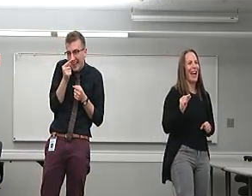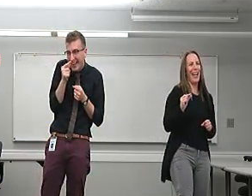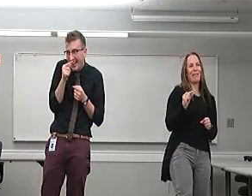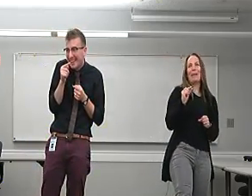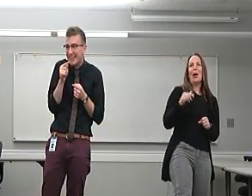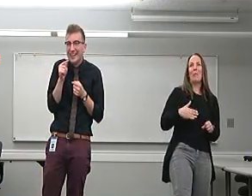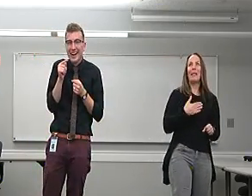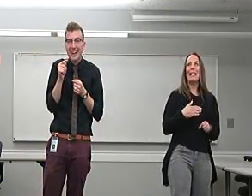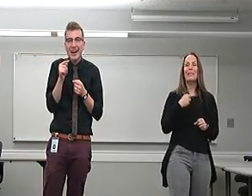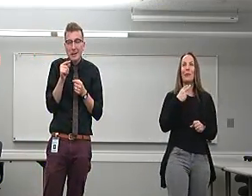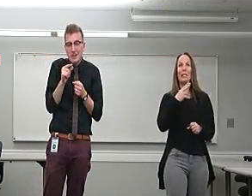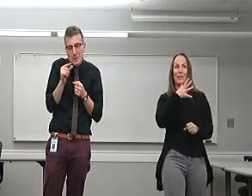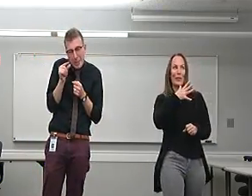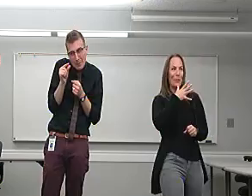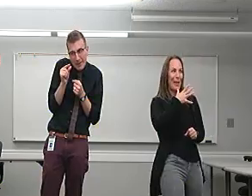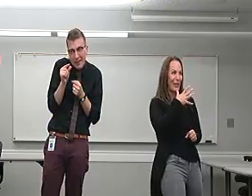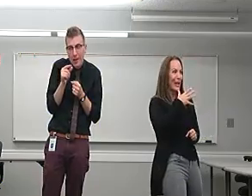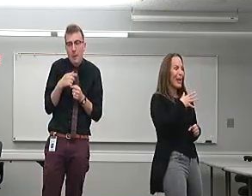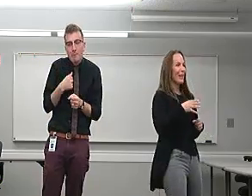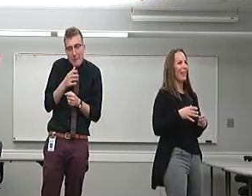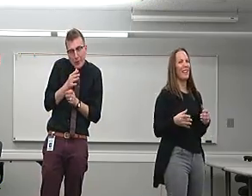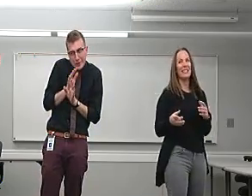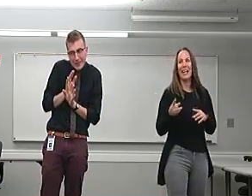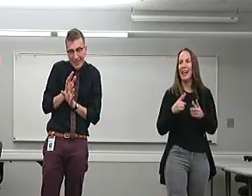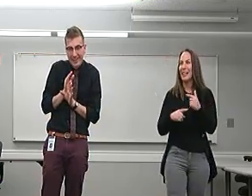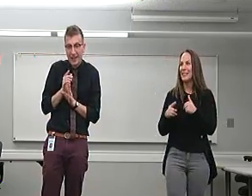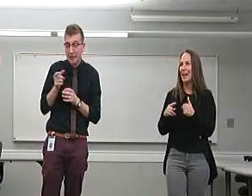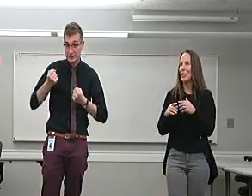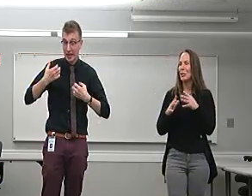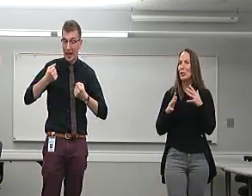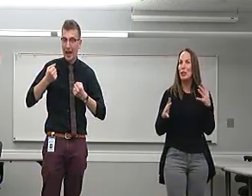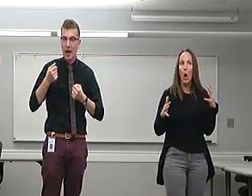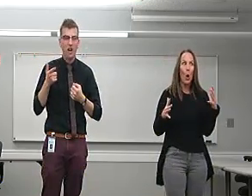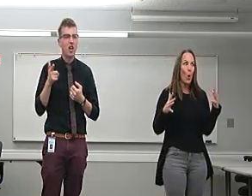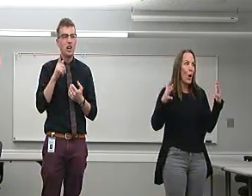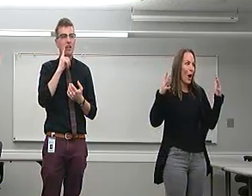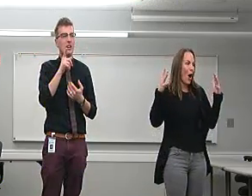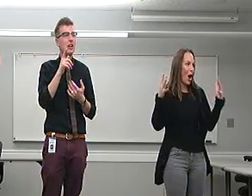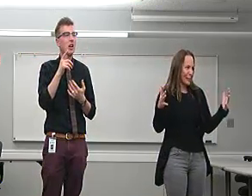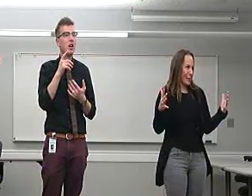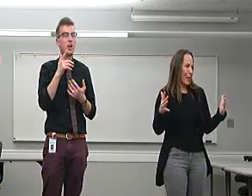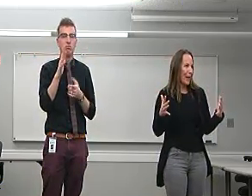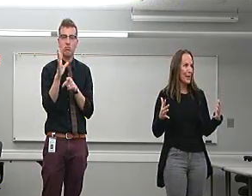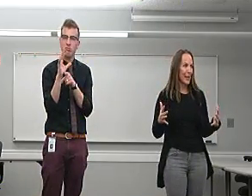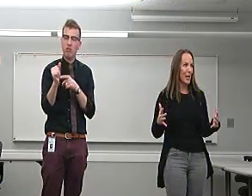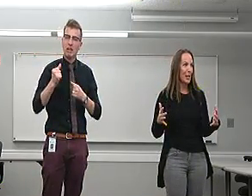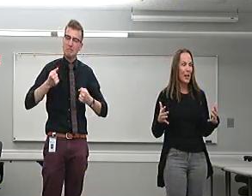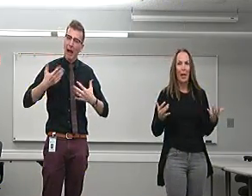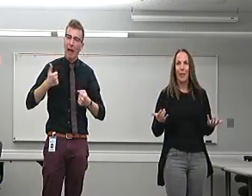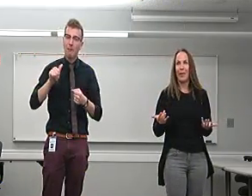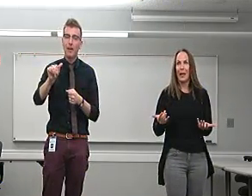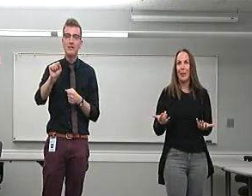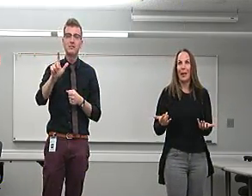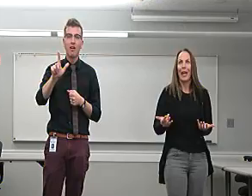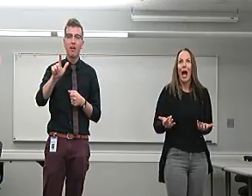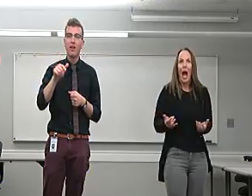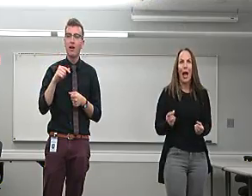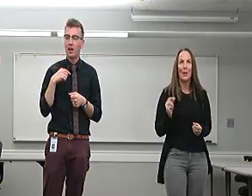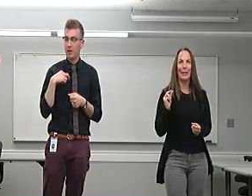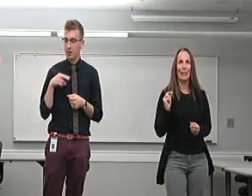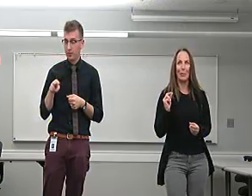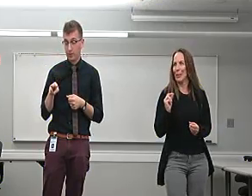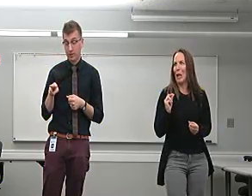Please voice for your mother. Like, the signing has gotten so awesome ASL that I'm like, I'm a little bit